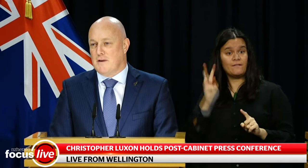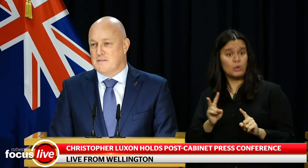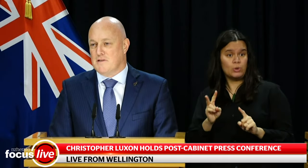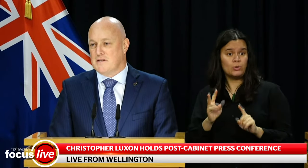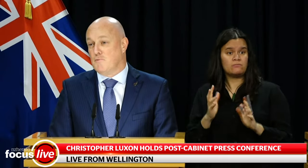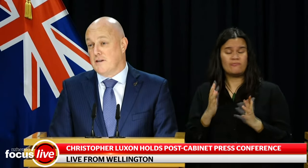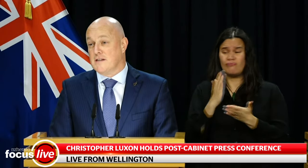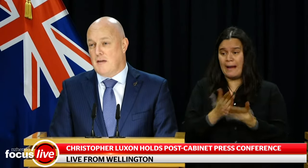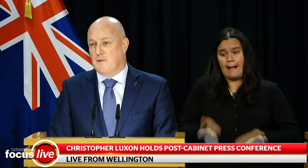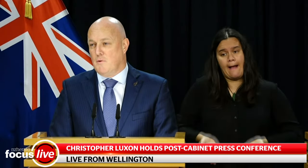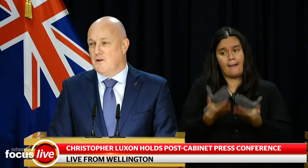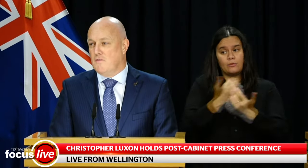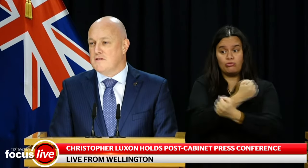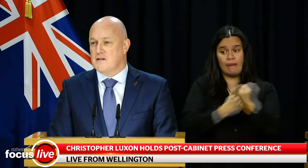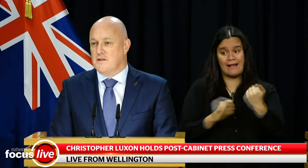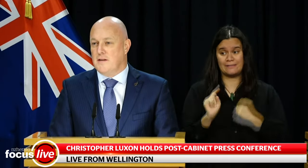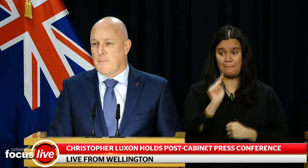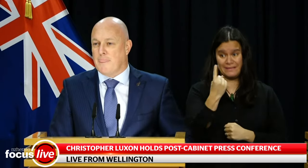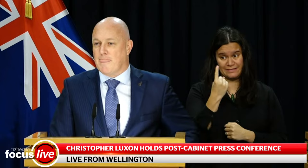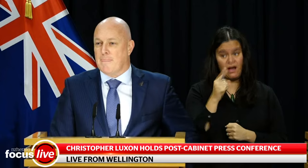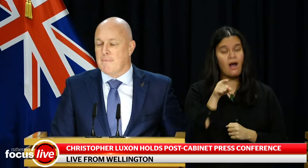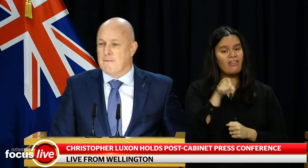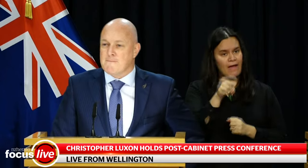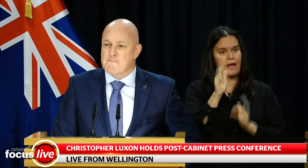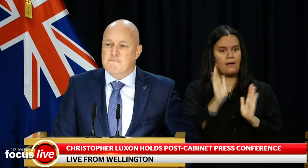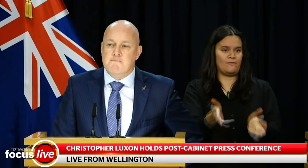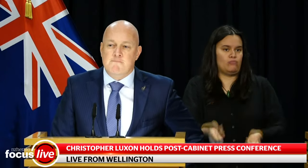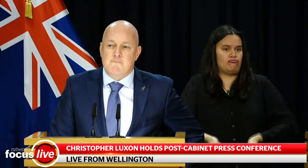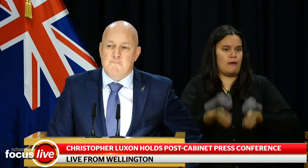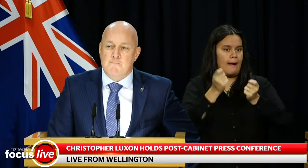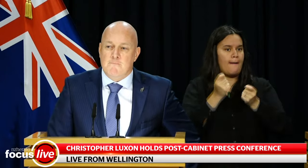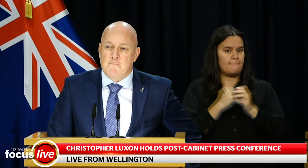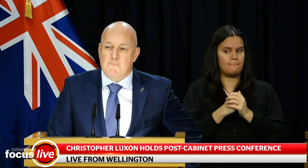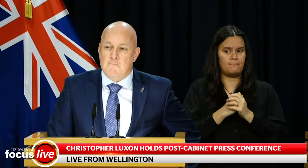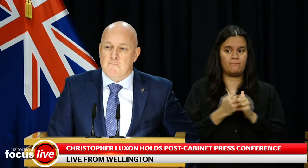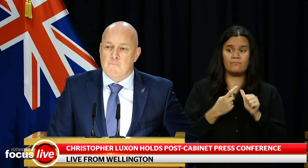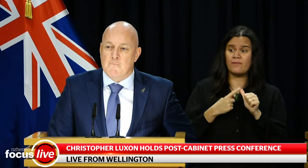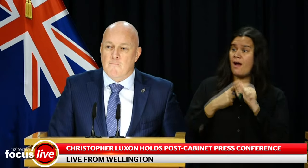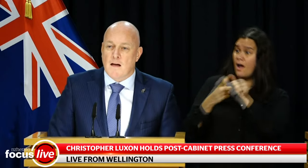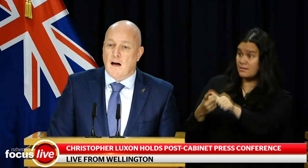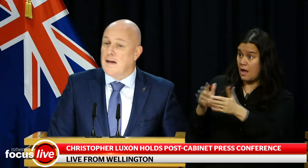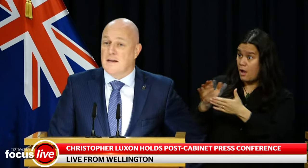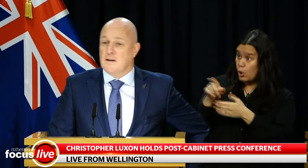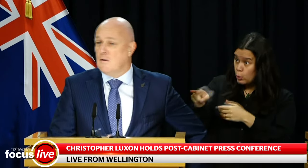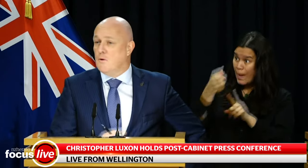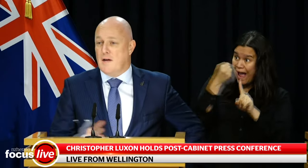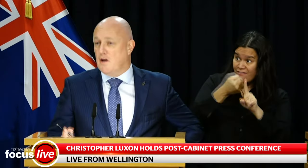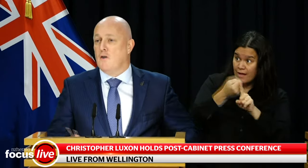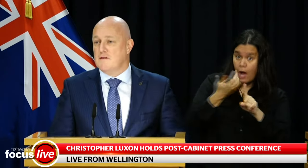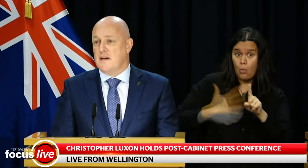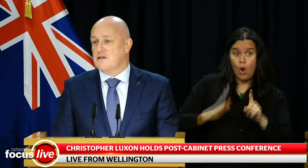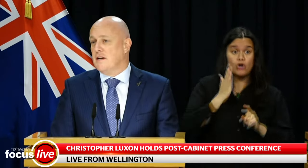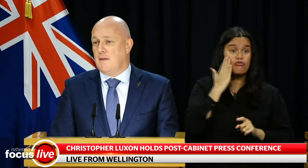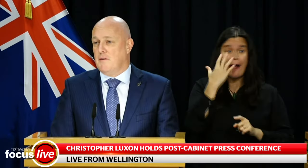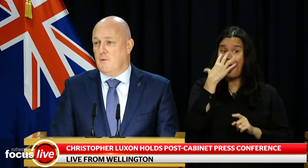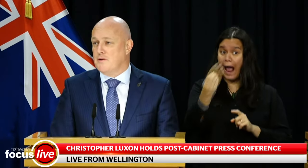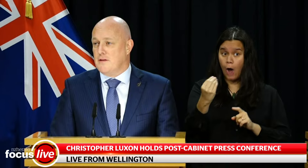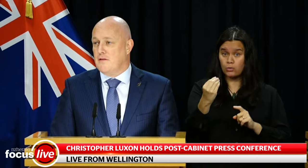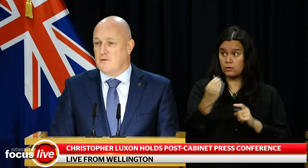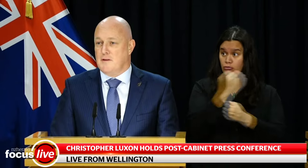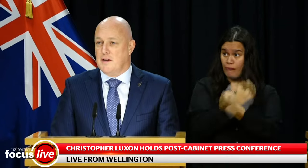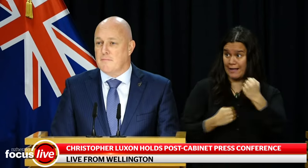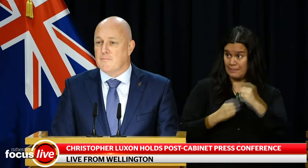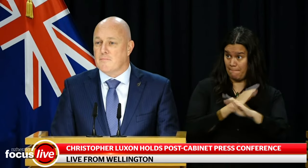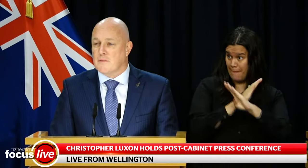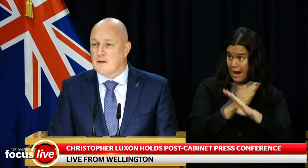a decision for the racing minister to bring to cabinet, and we'll have a conversation there. So, are you advocating for a ban at the cabinet table? Again, we'll have a conversation in cabinet. We won't